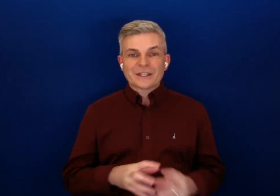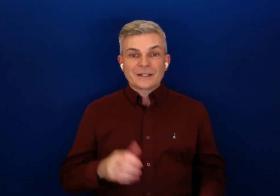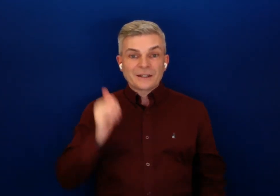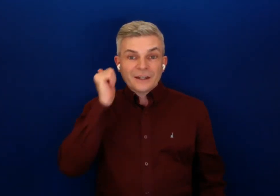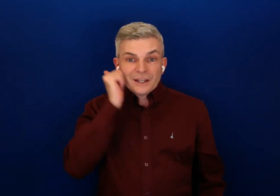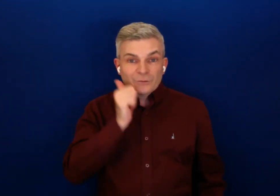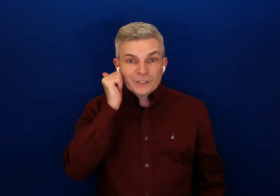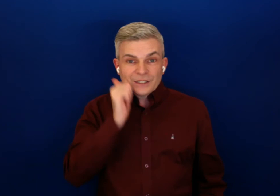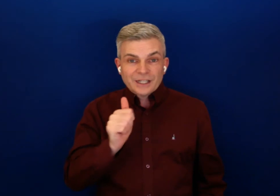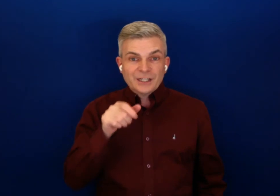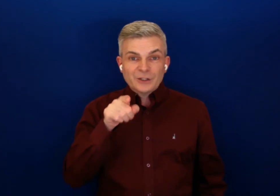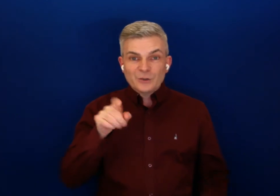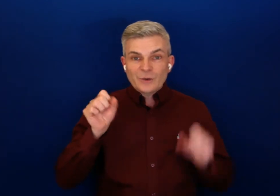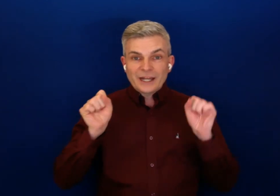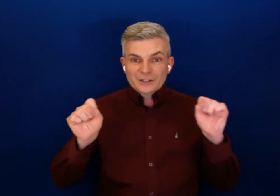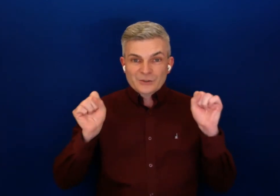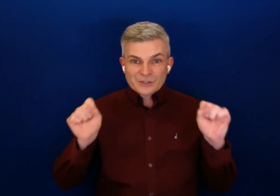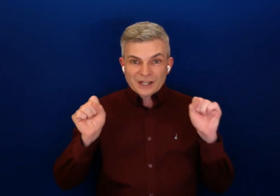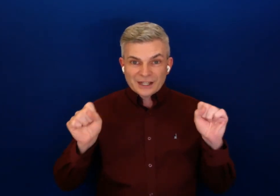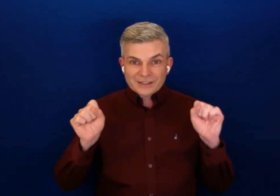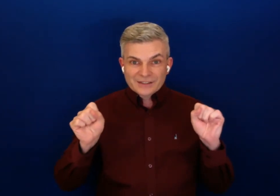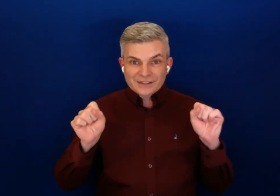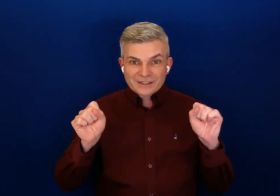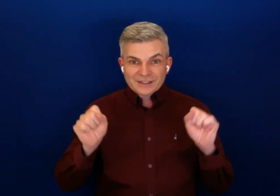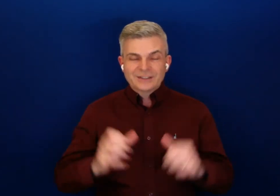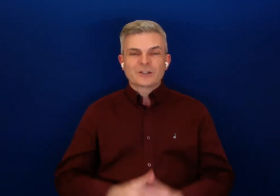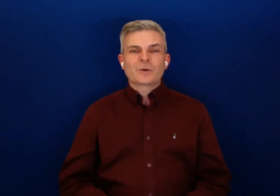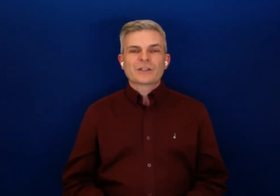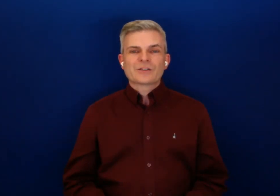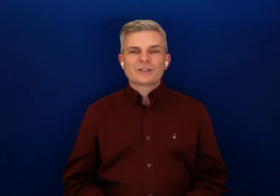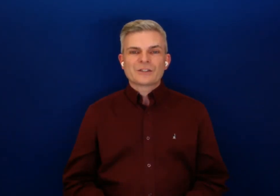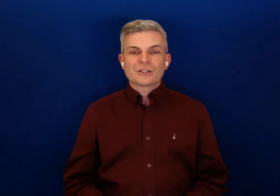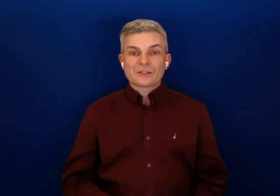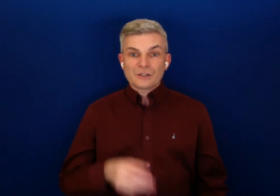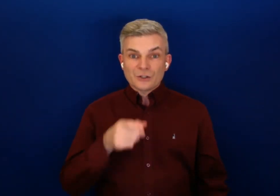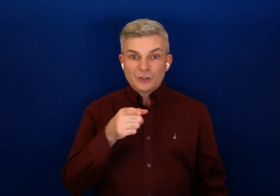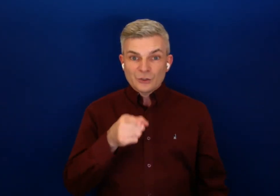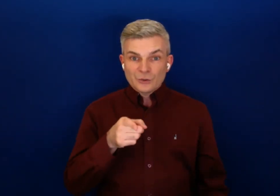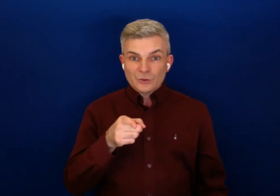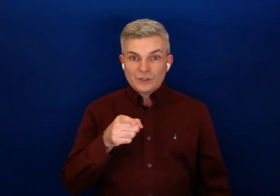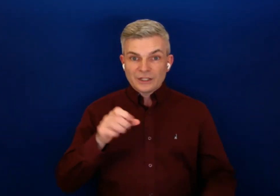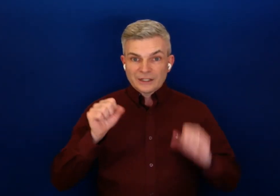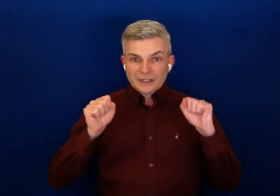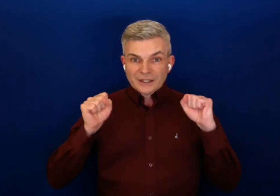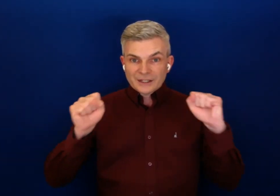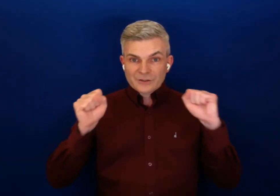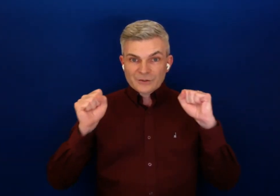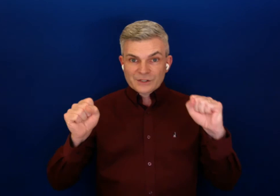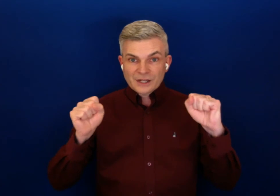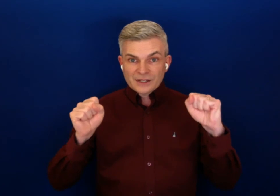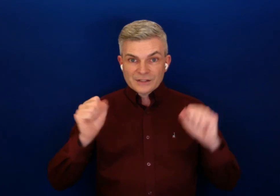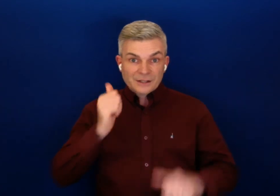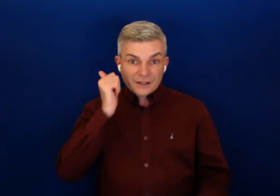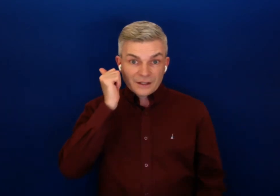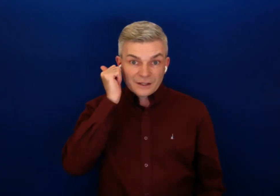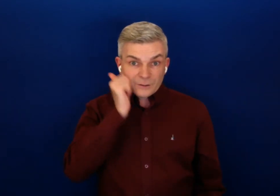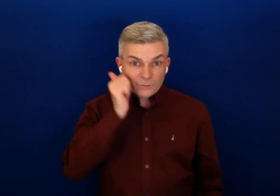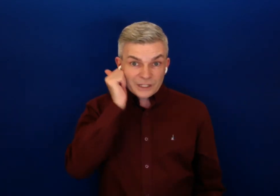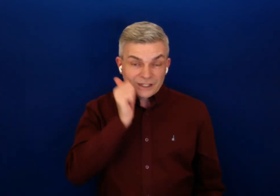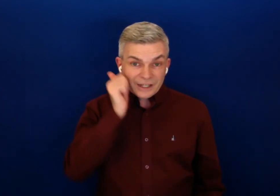saying every day you exercise, the question is just you exercise every